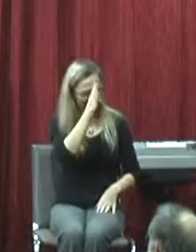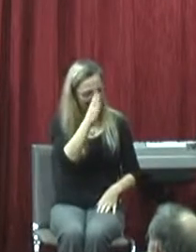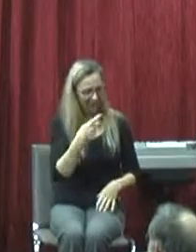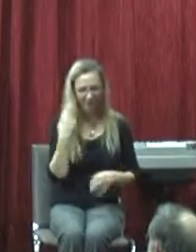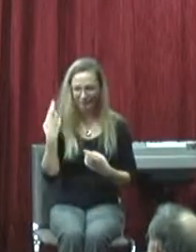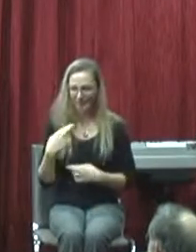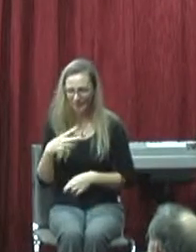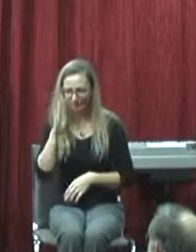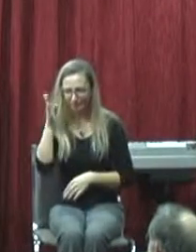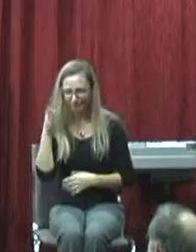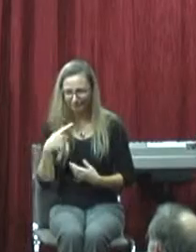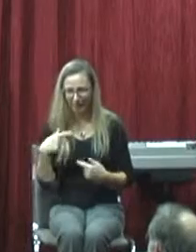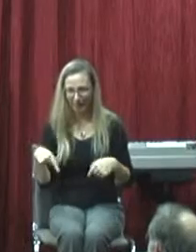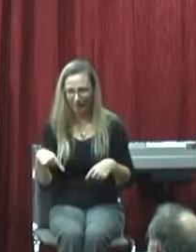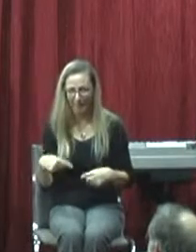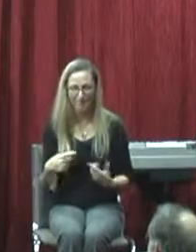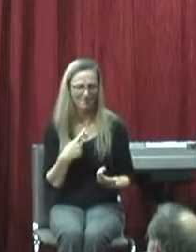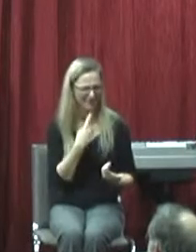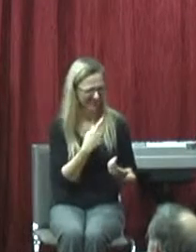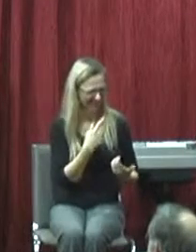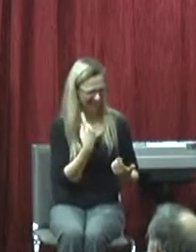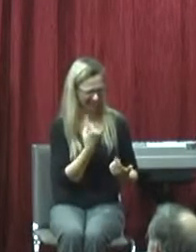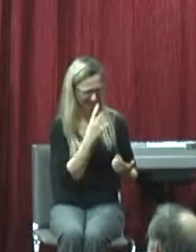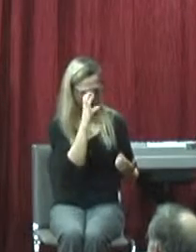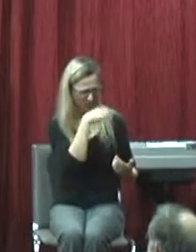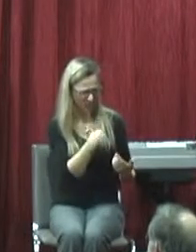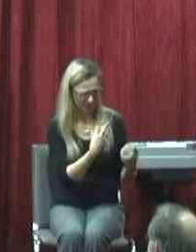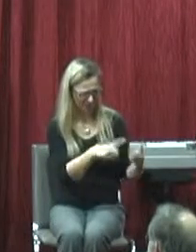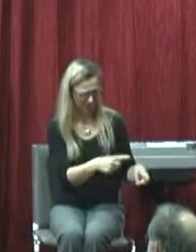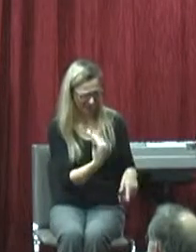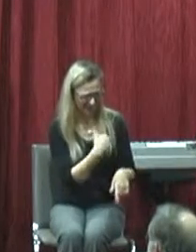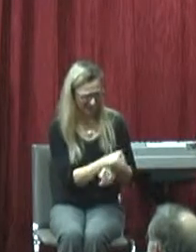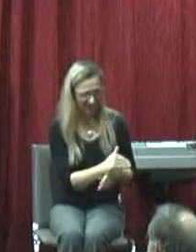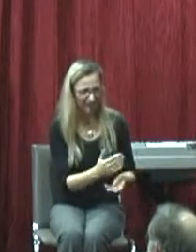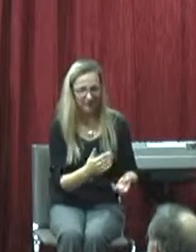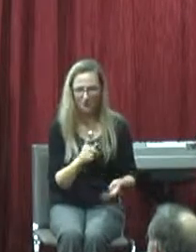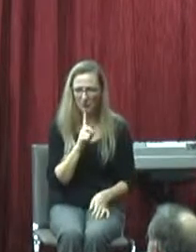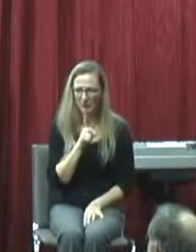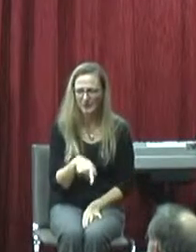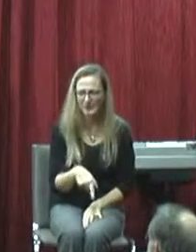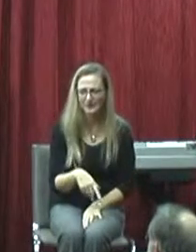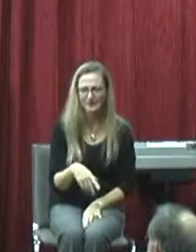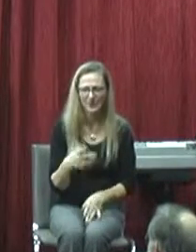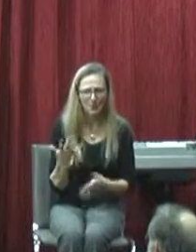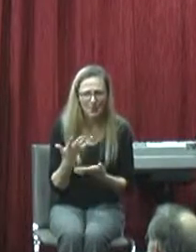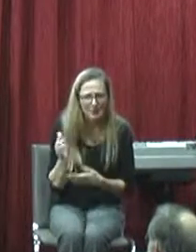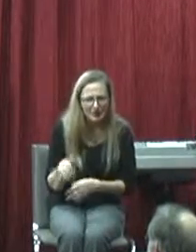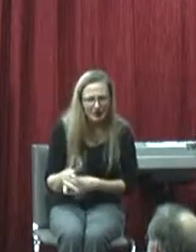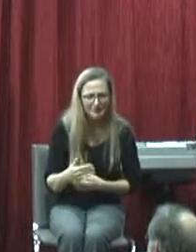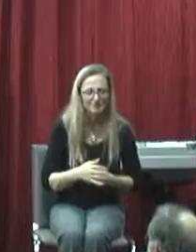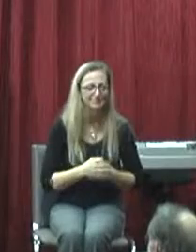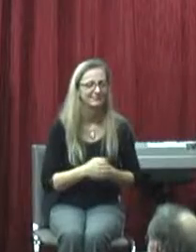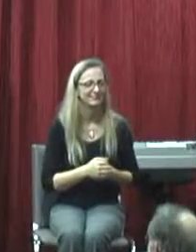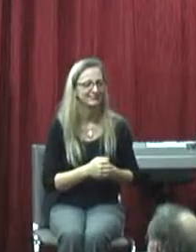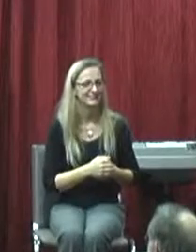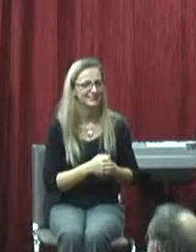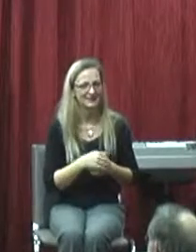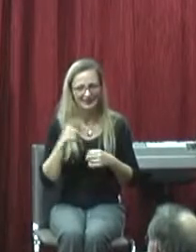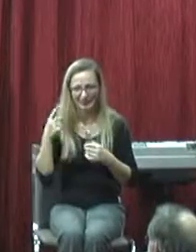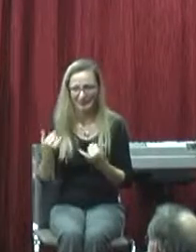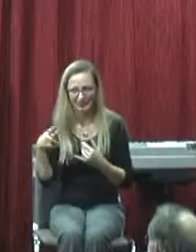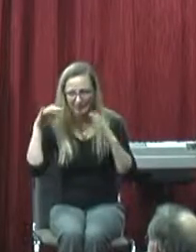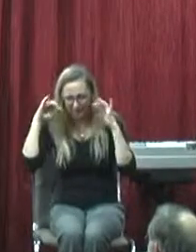nervous. And his neighbor said, something weird happened last night. Oh, really? What's that? Asked the rabbi, sweating